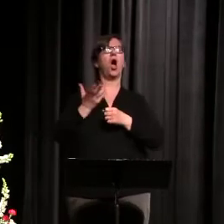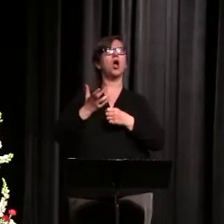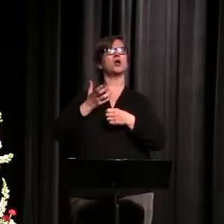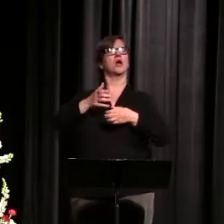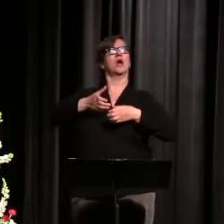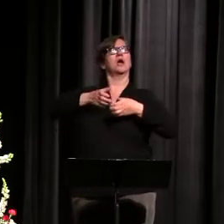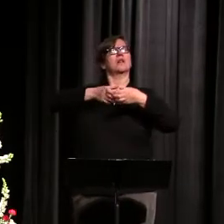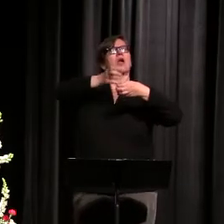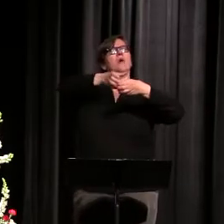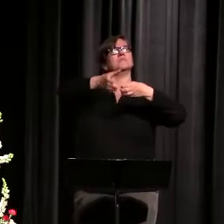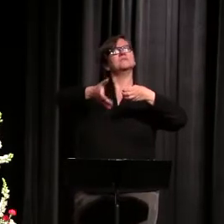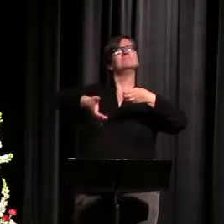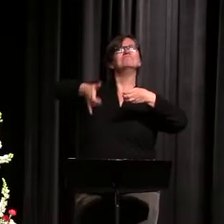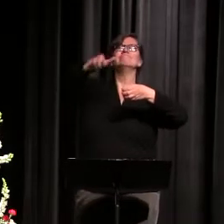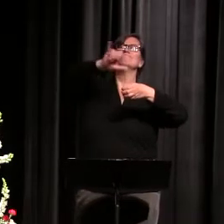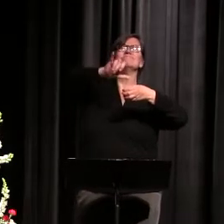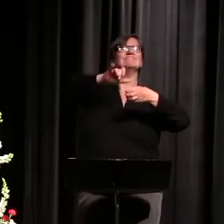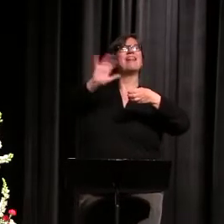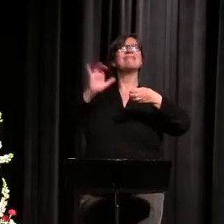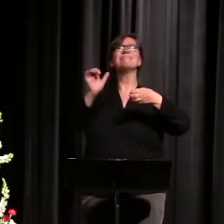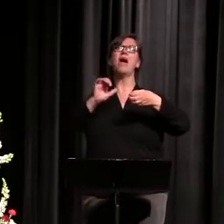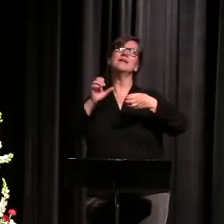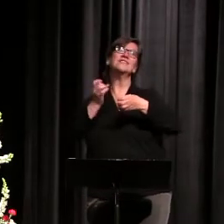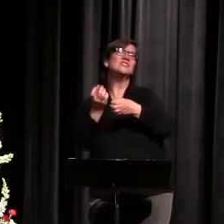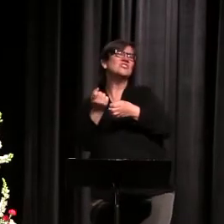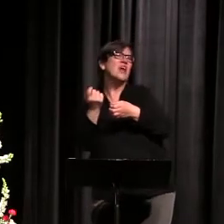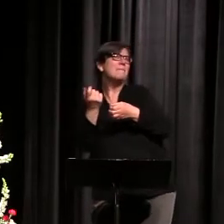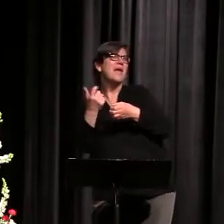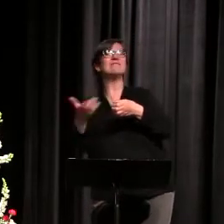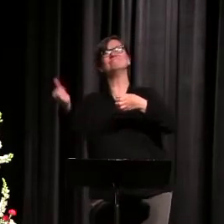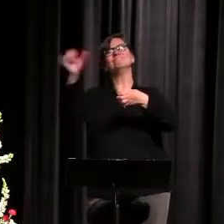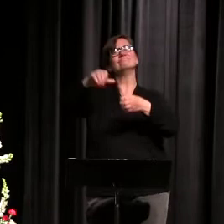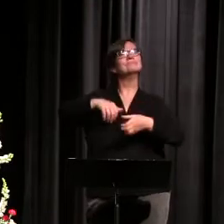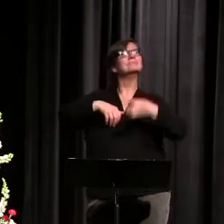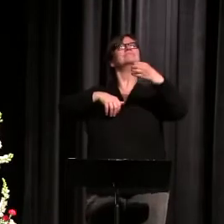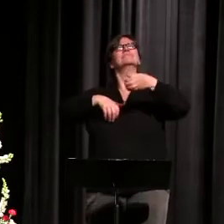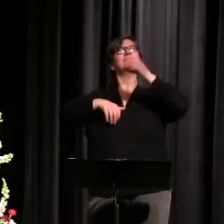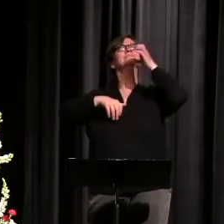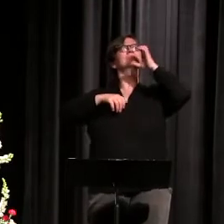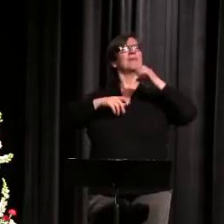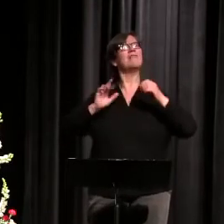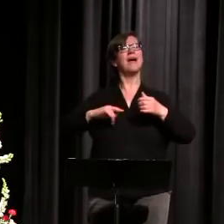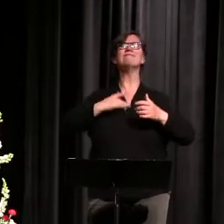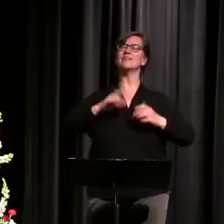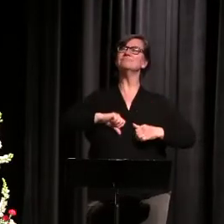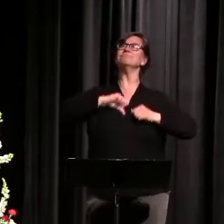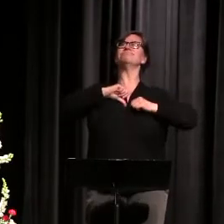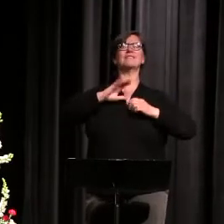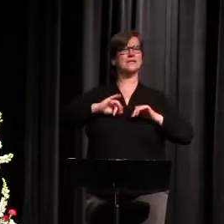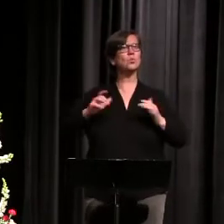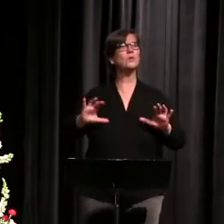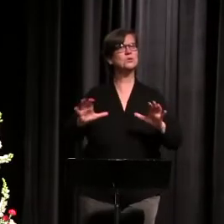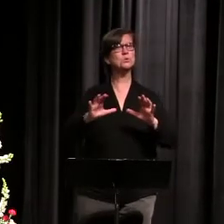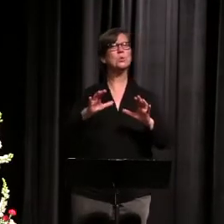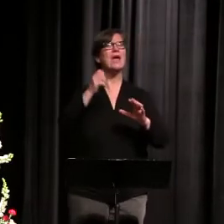year experience. No graduating class in recent history has experienced something quite like we have,